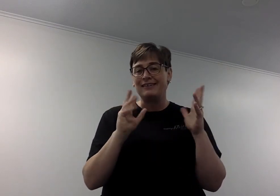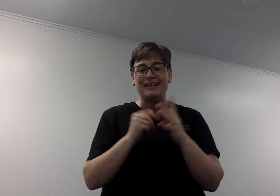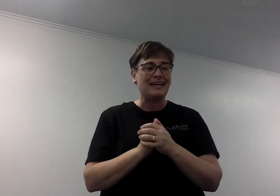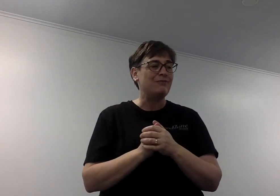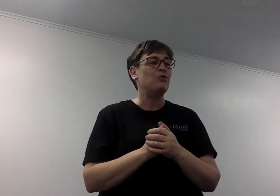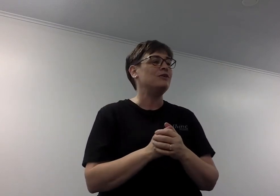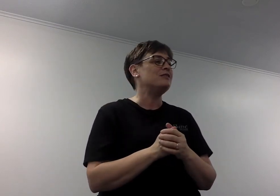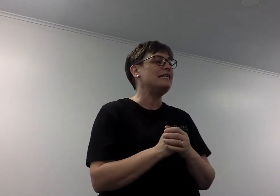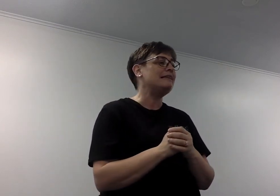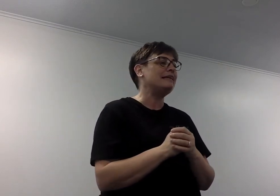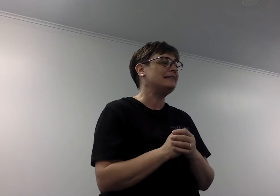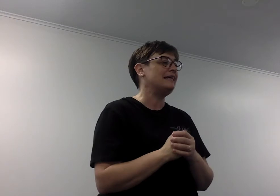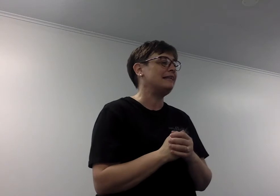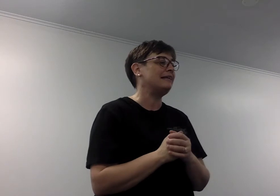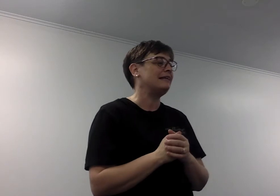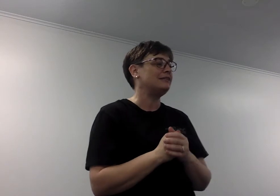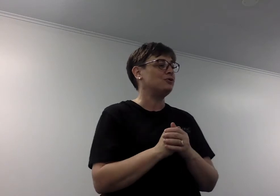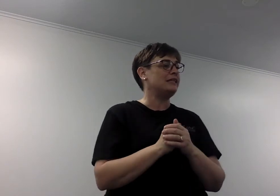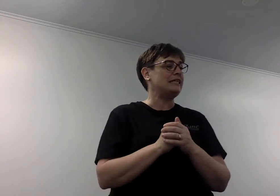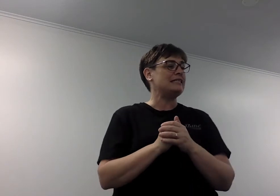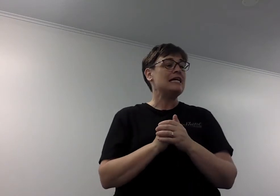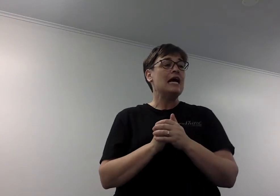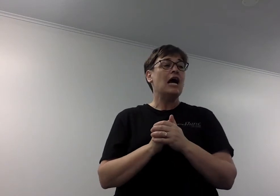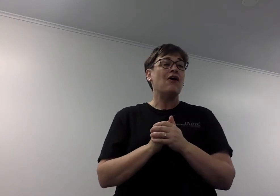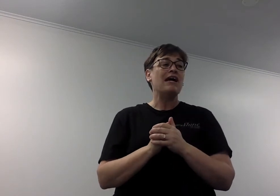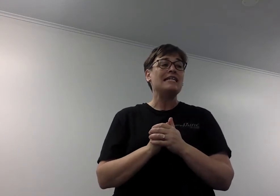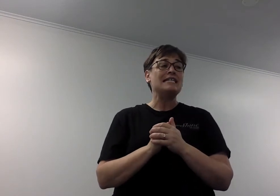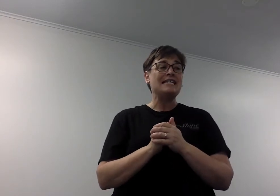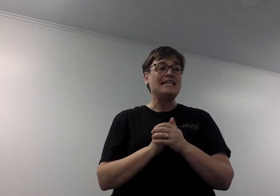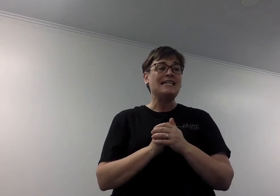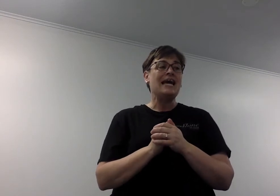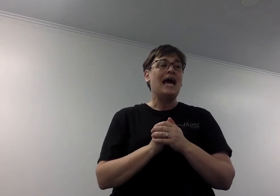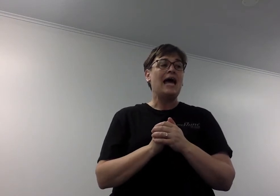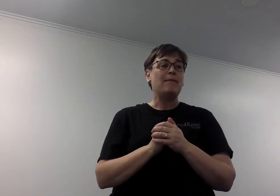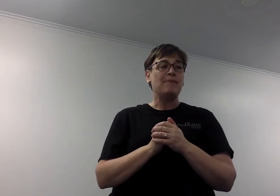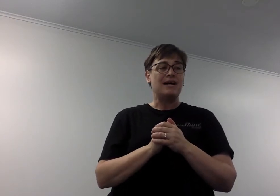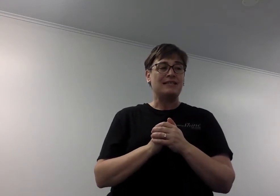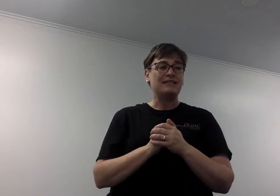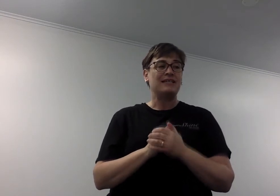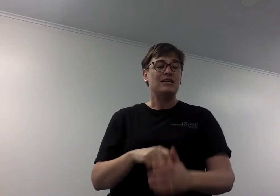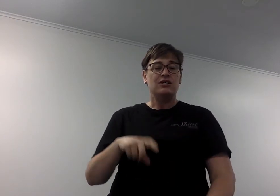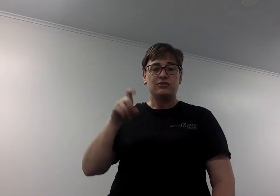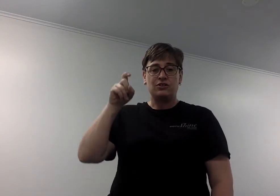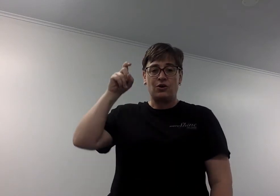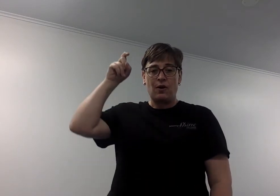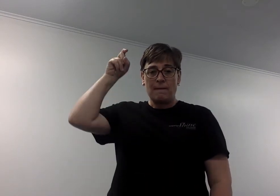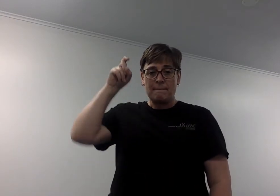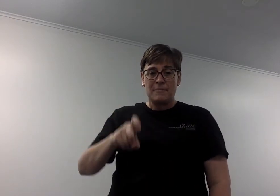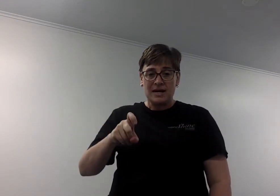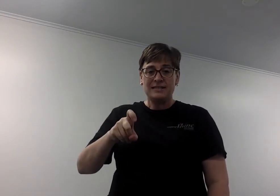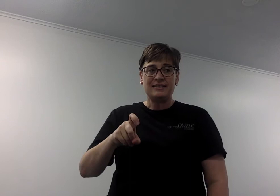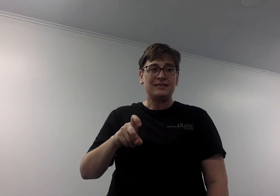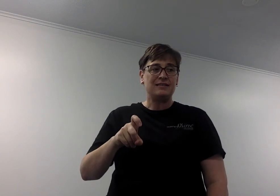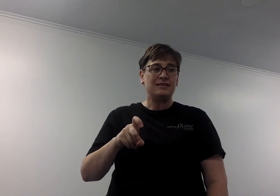neat things that I think is really neat. All right, need and must. So must is